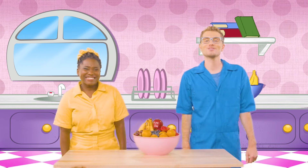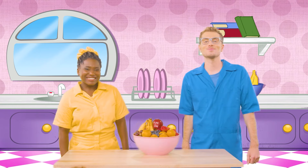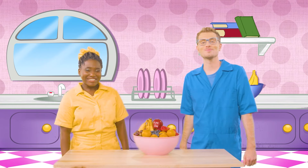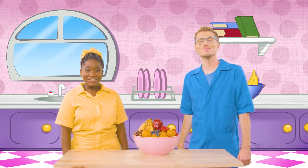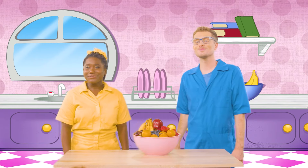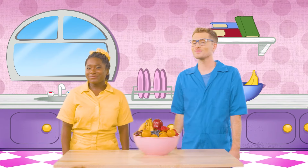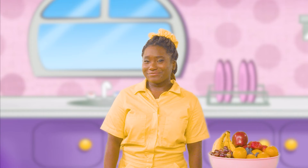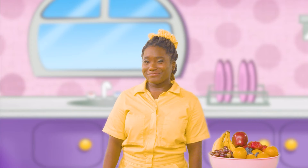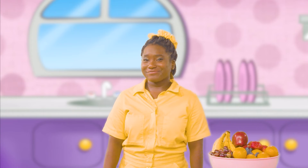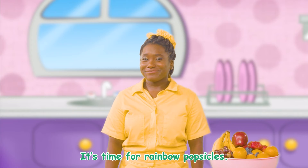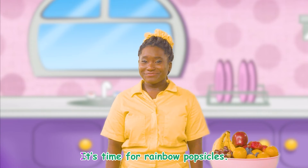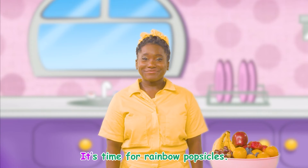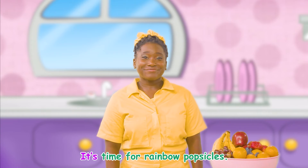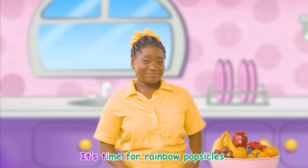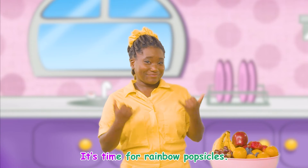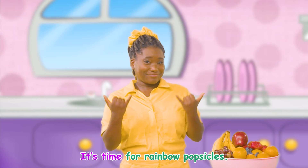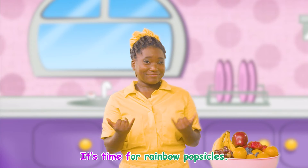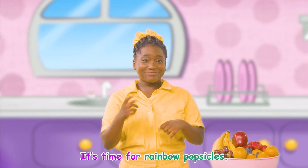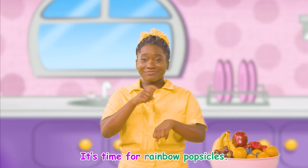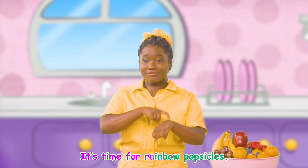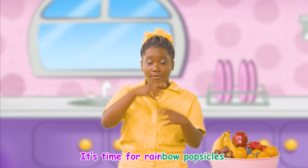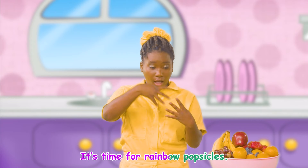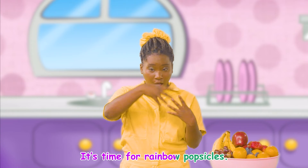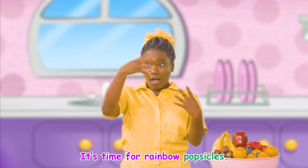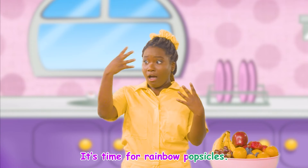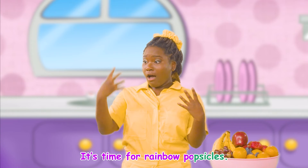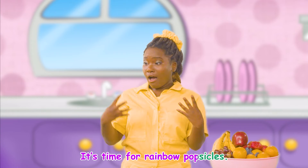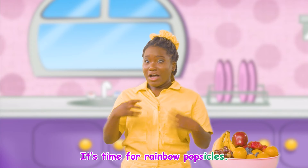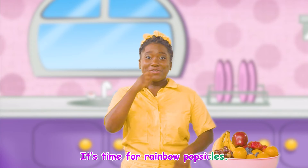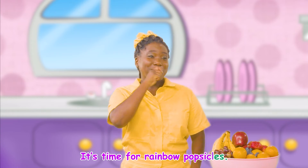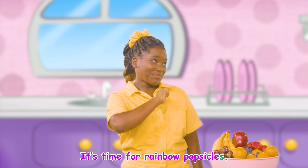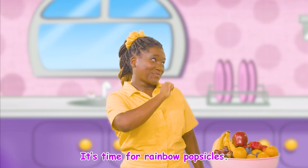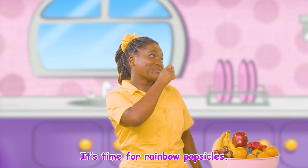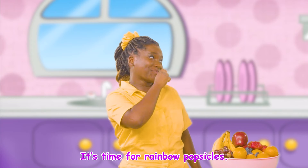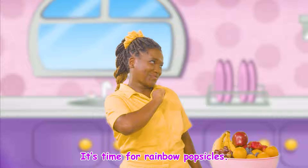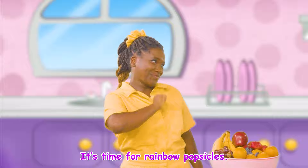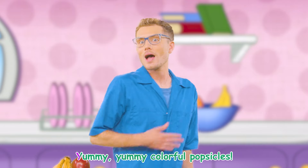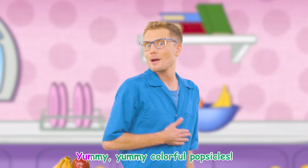It's time for rainbow popsicles.